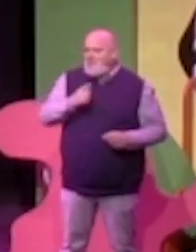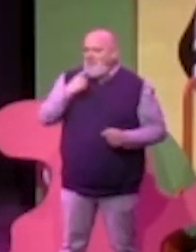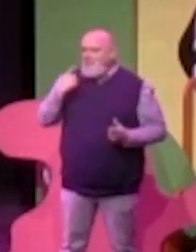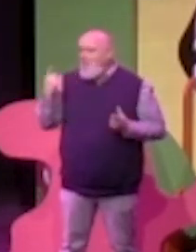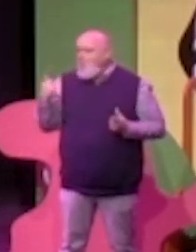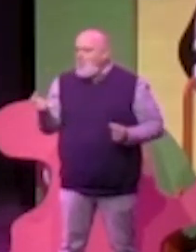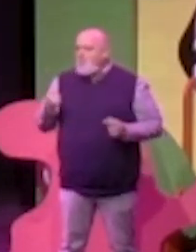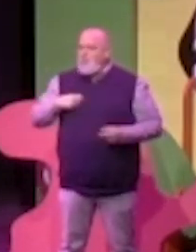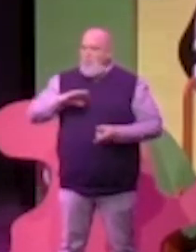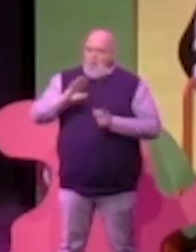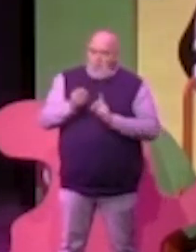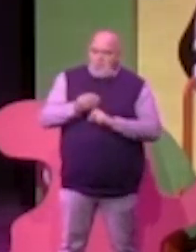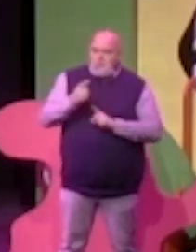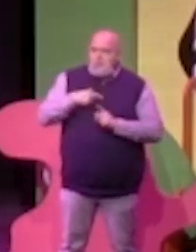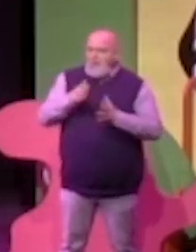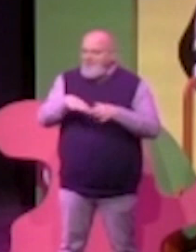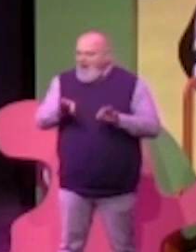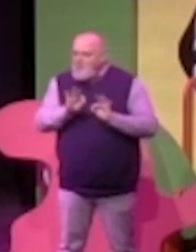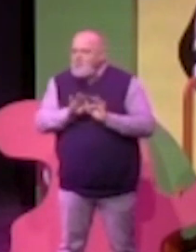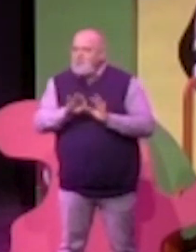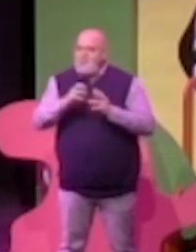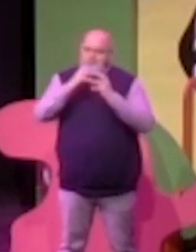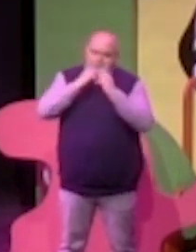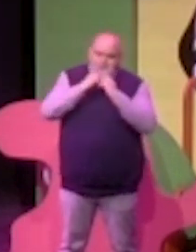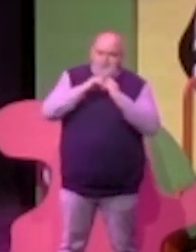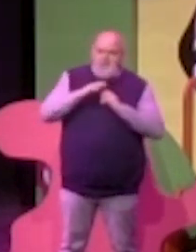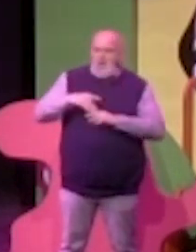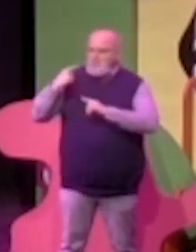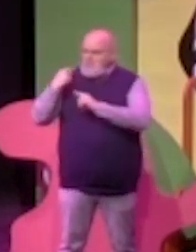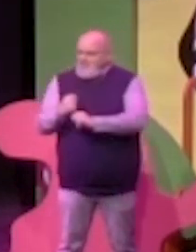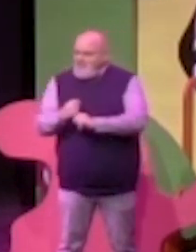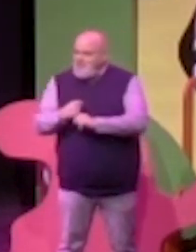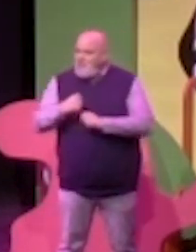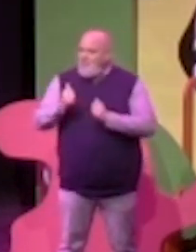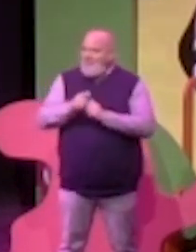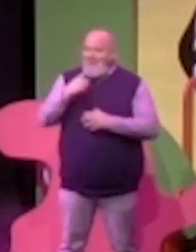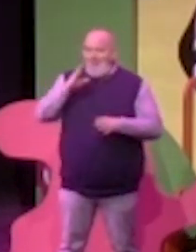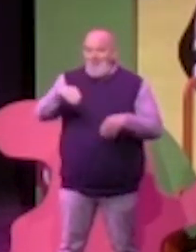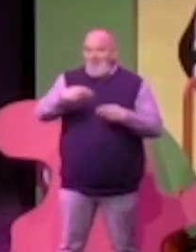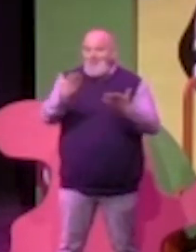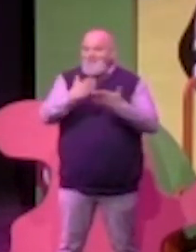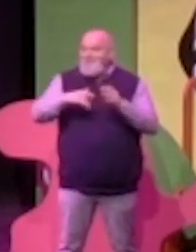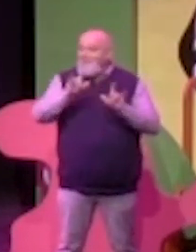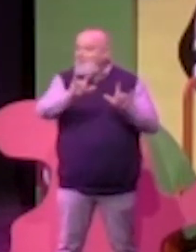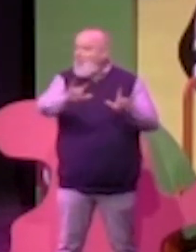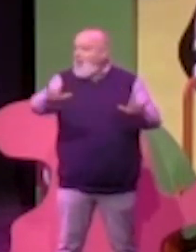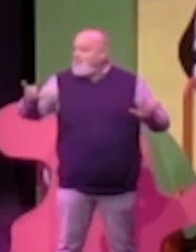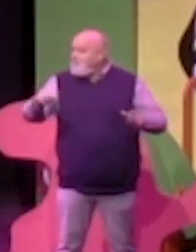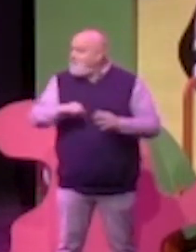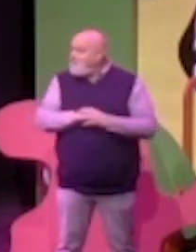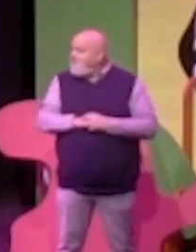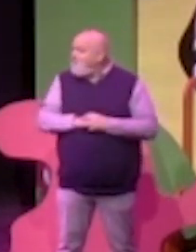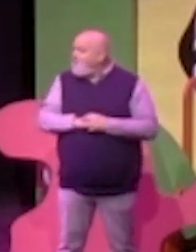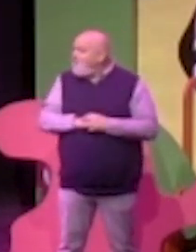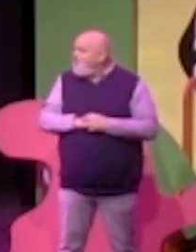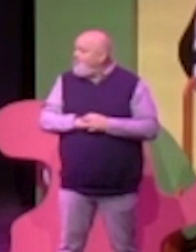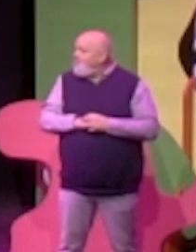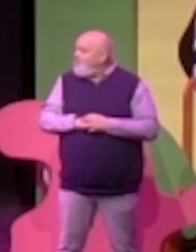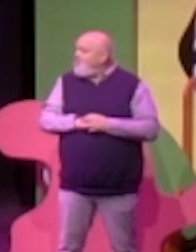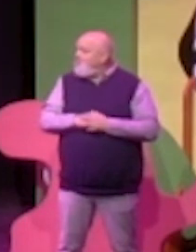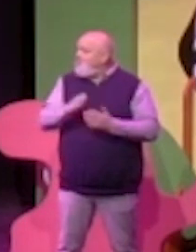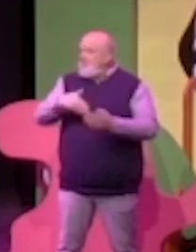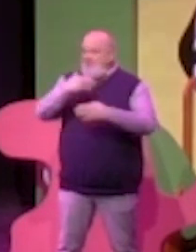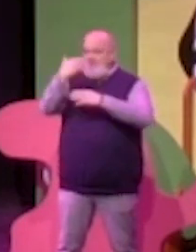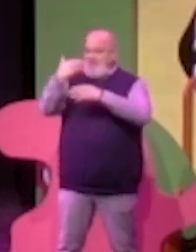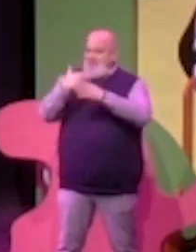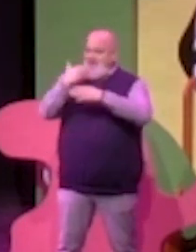our culture, our values, our traditions. And with that, I'm going to give a little plug. Next weekend, I'm going to be at the